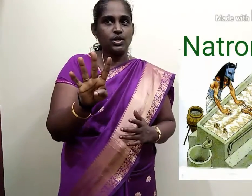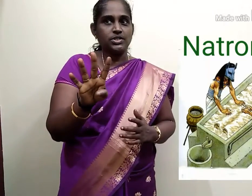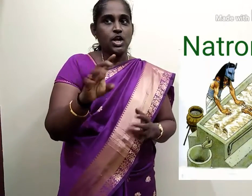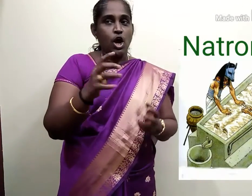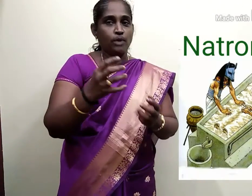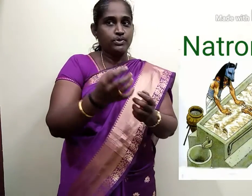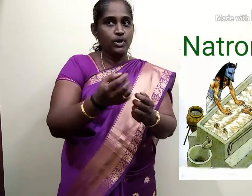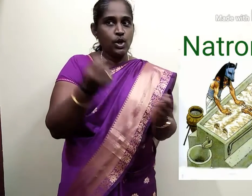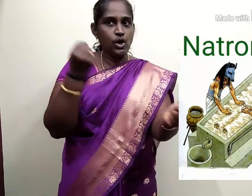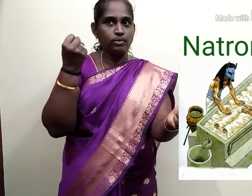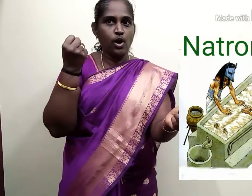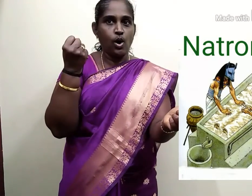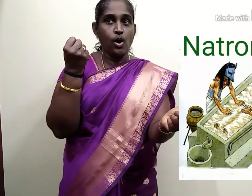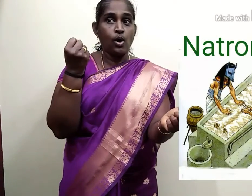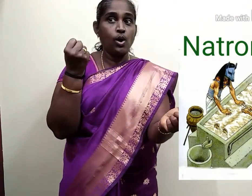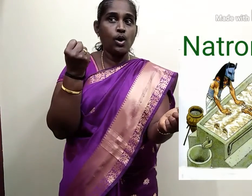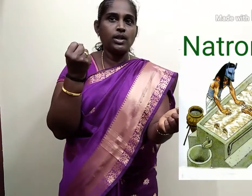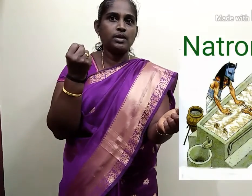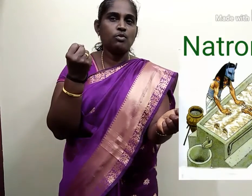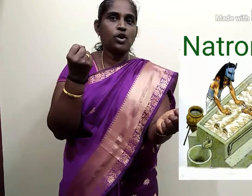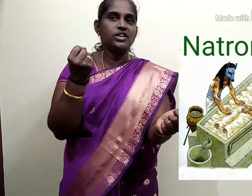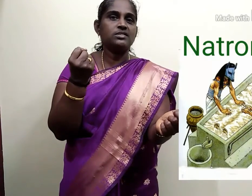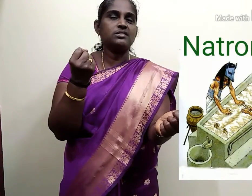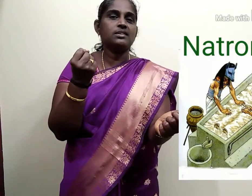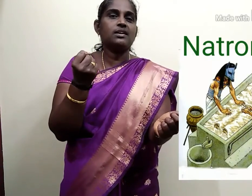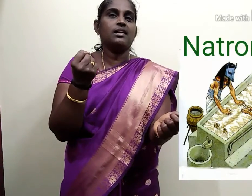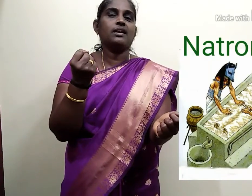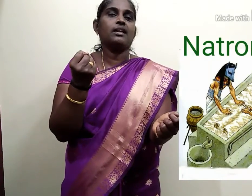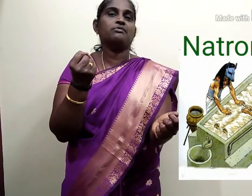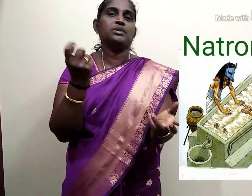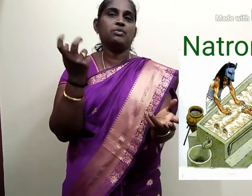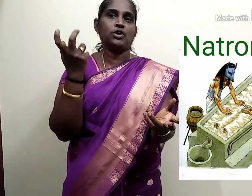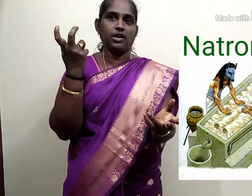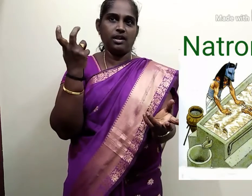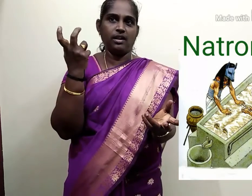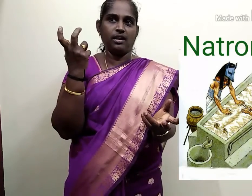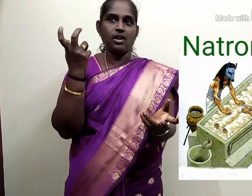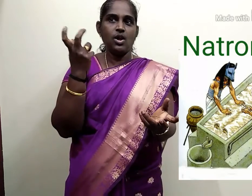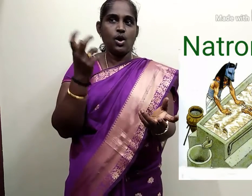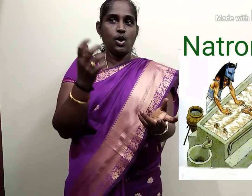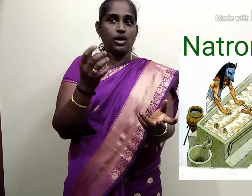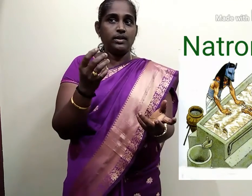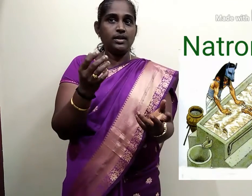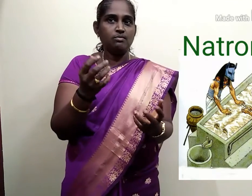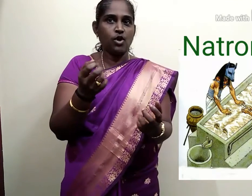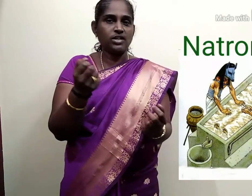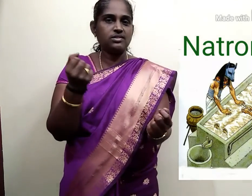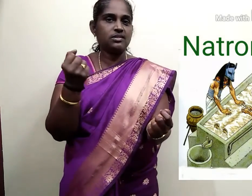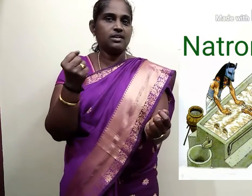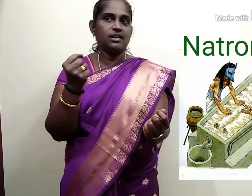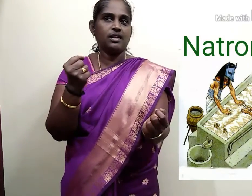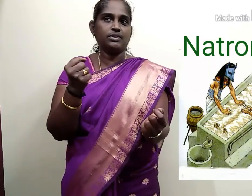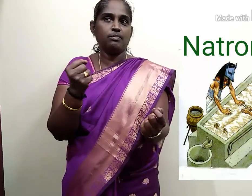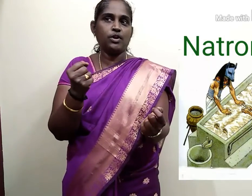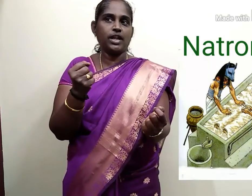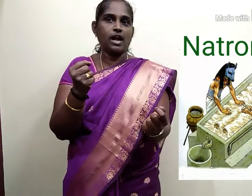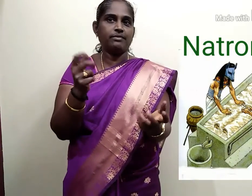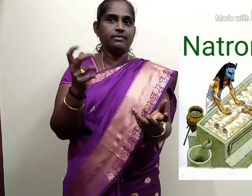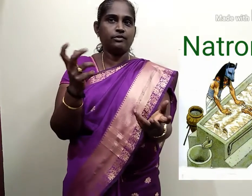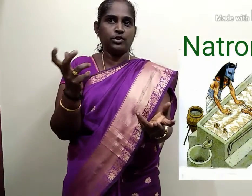salt absorbed all the moisture content of the body. All the moisture content of the body after